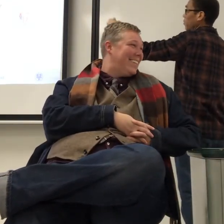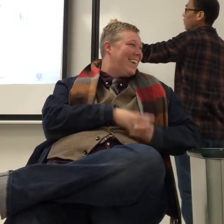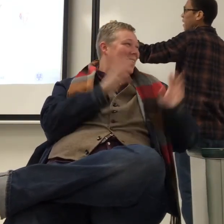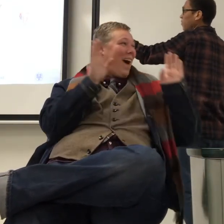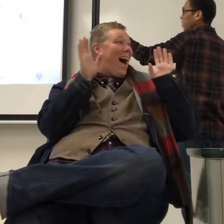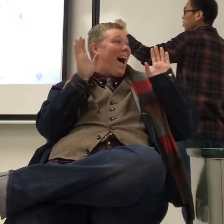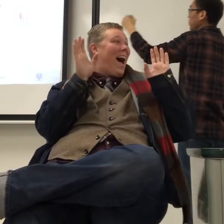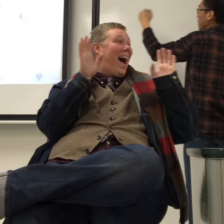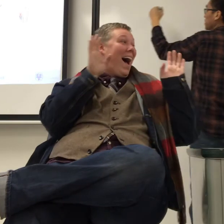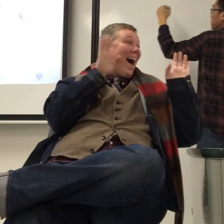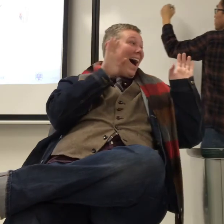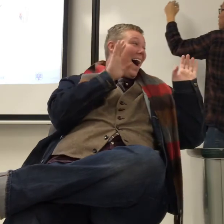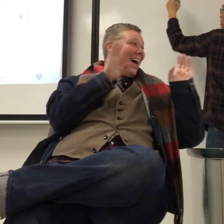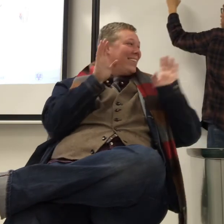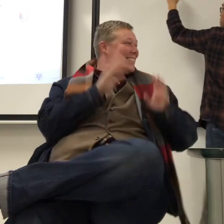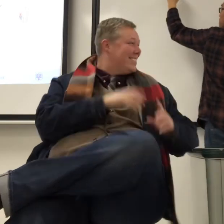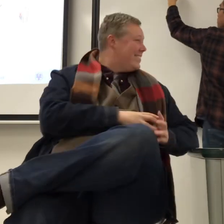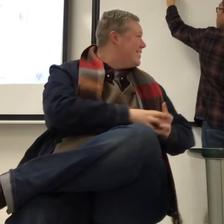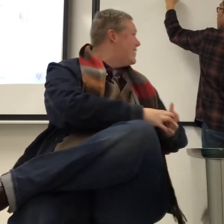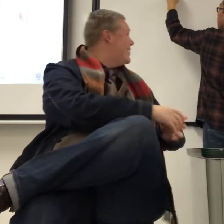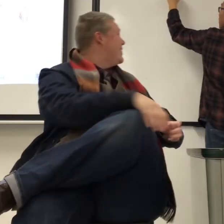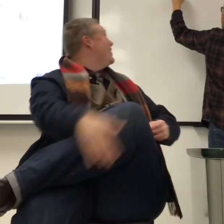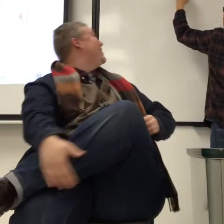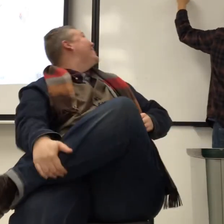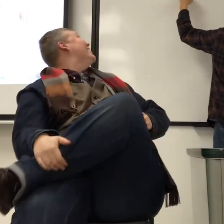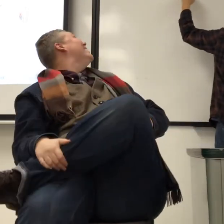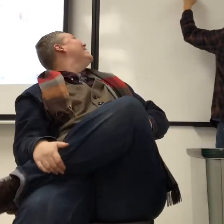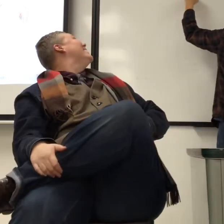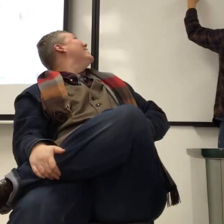So fecal matter accumulates here, collects here.